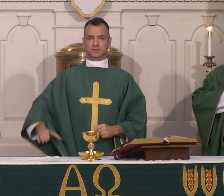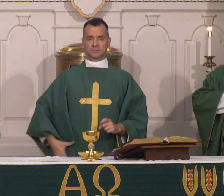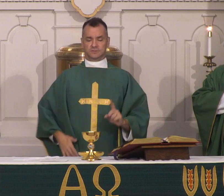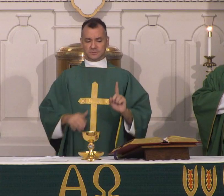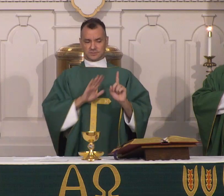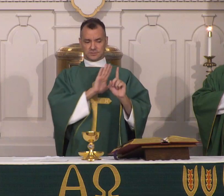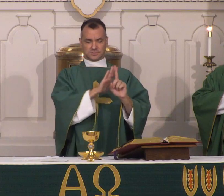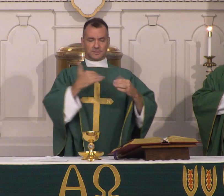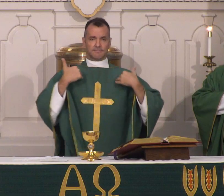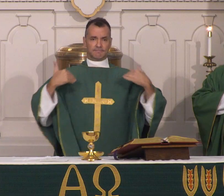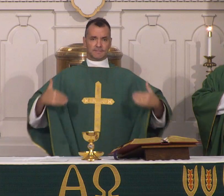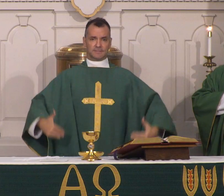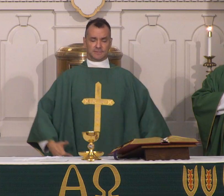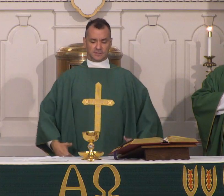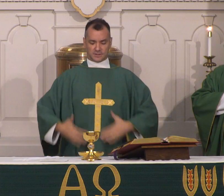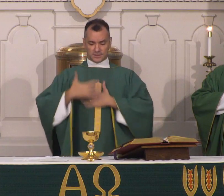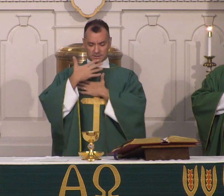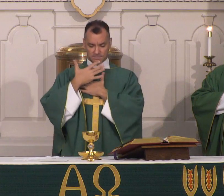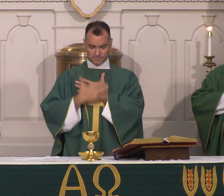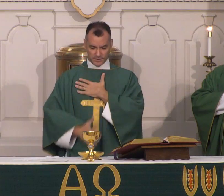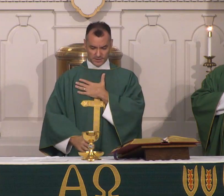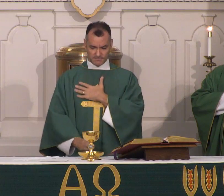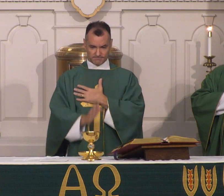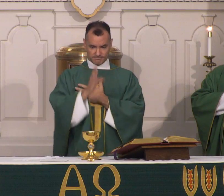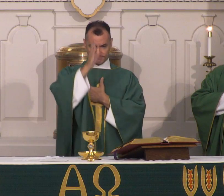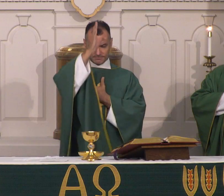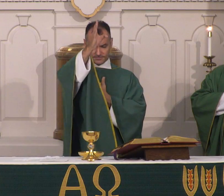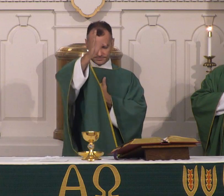Lord Jesus Christ.